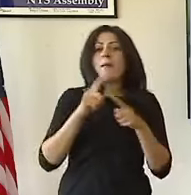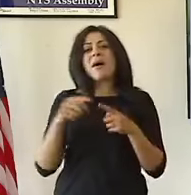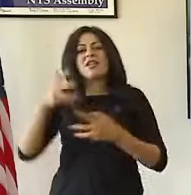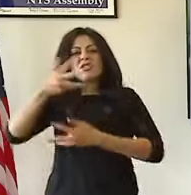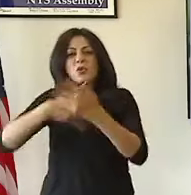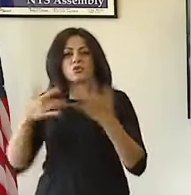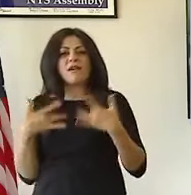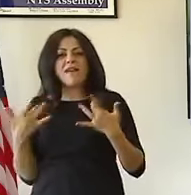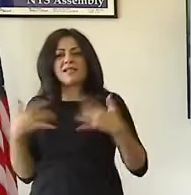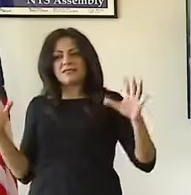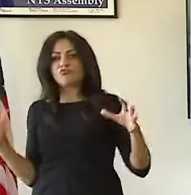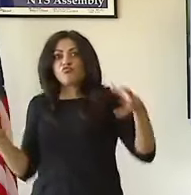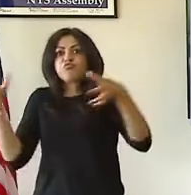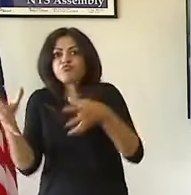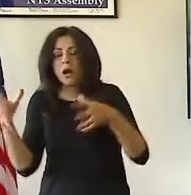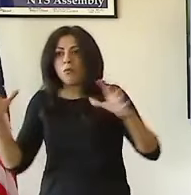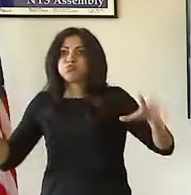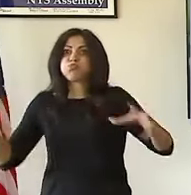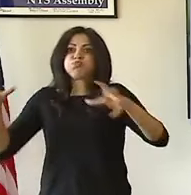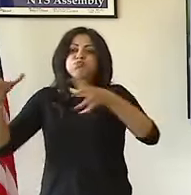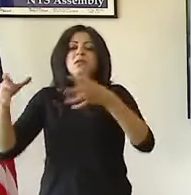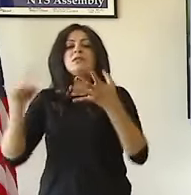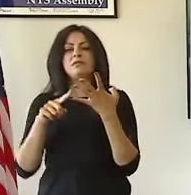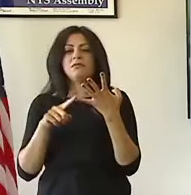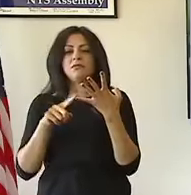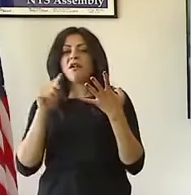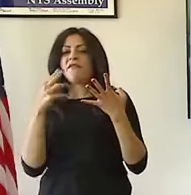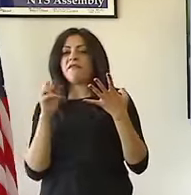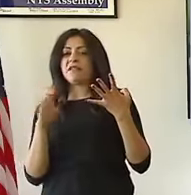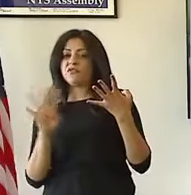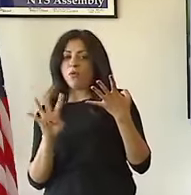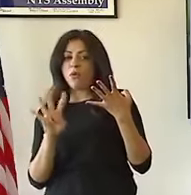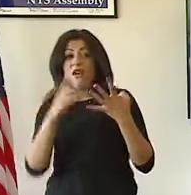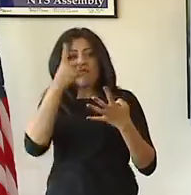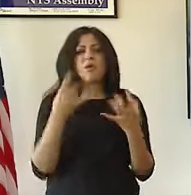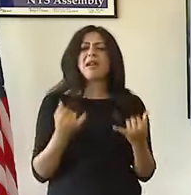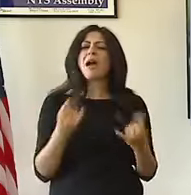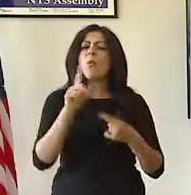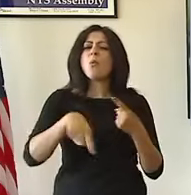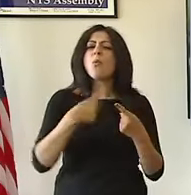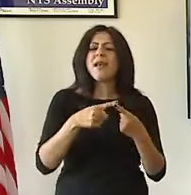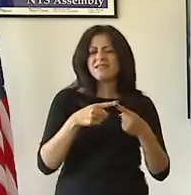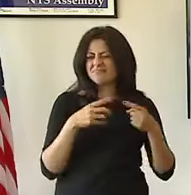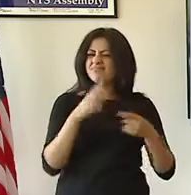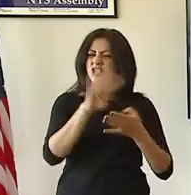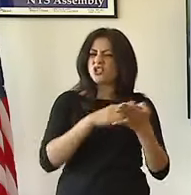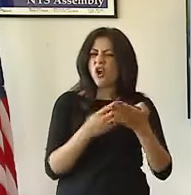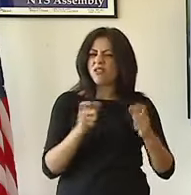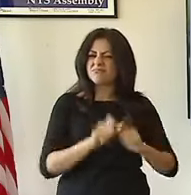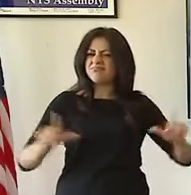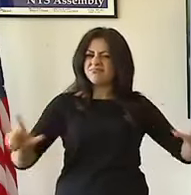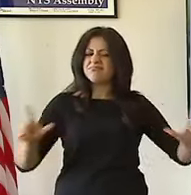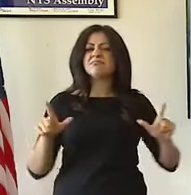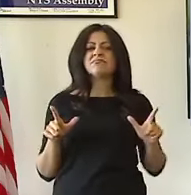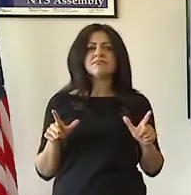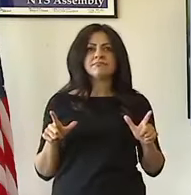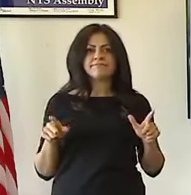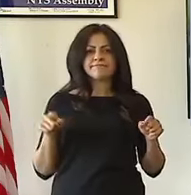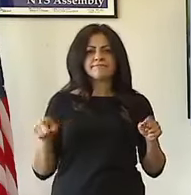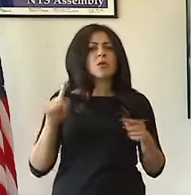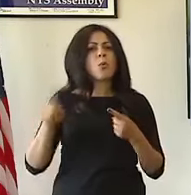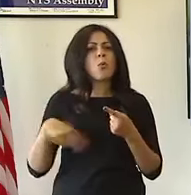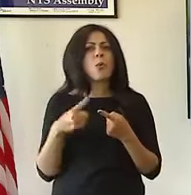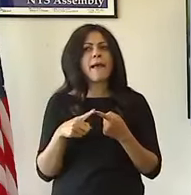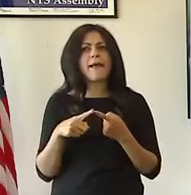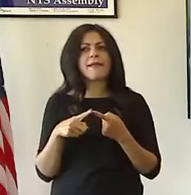like that are deemed phase 4, and they are currently online. You want to pull up that chart. They're currently online to begin